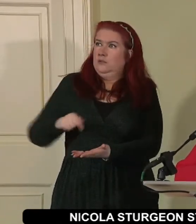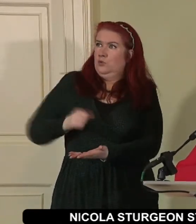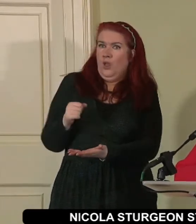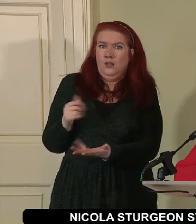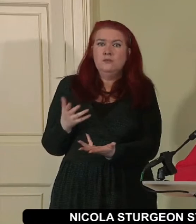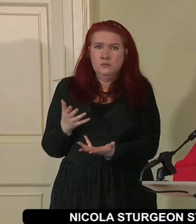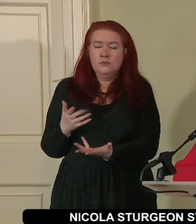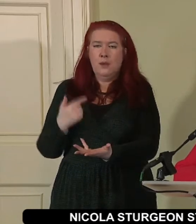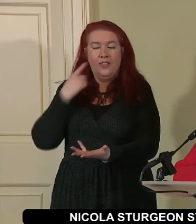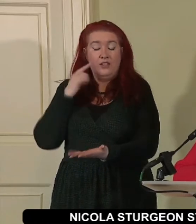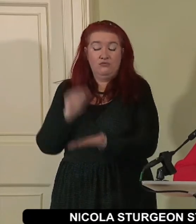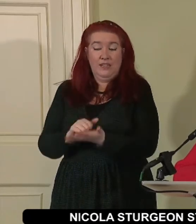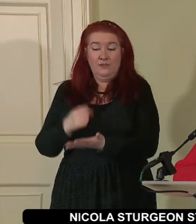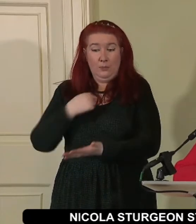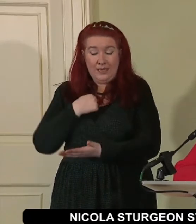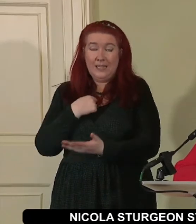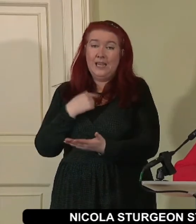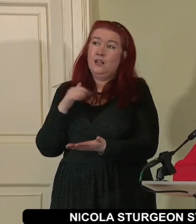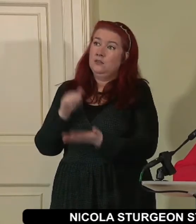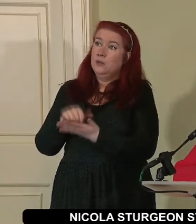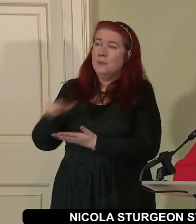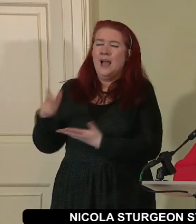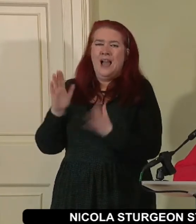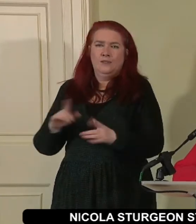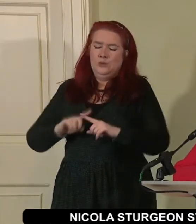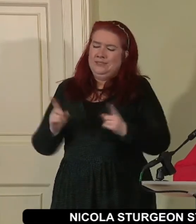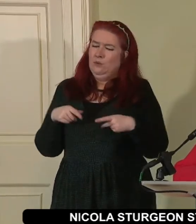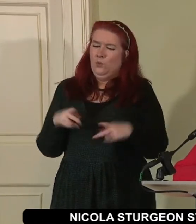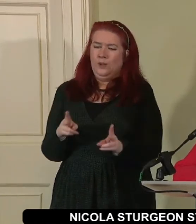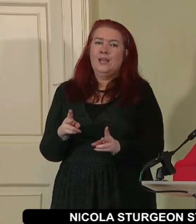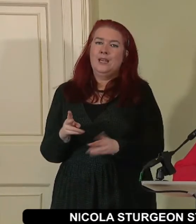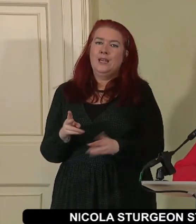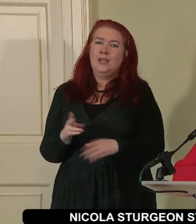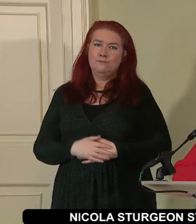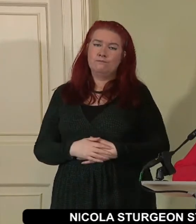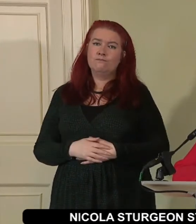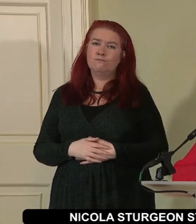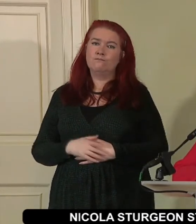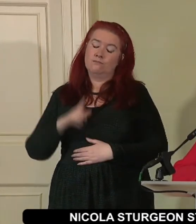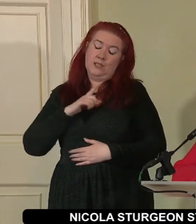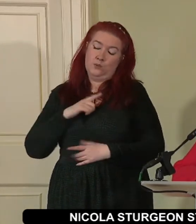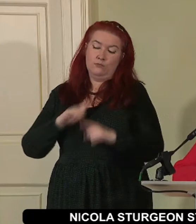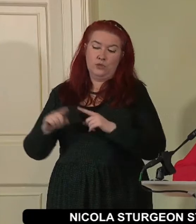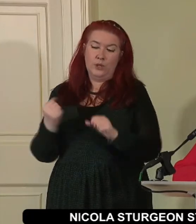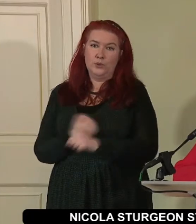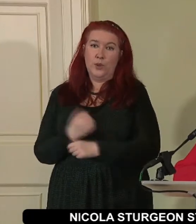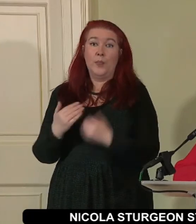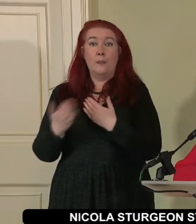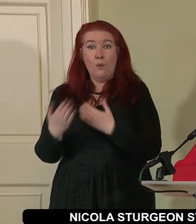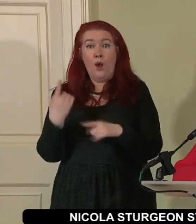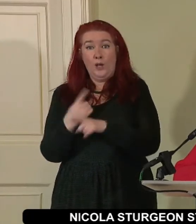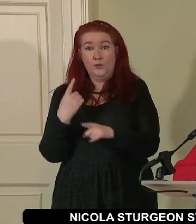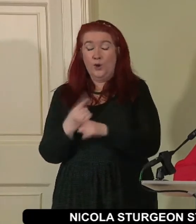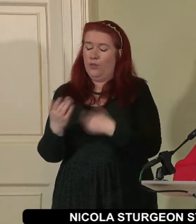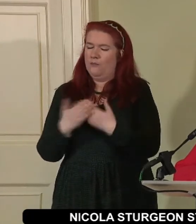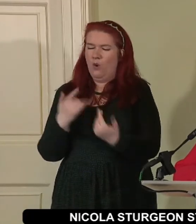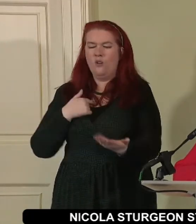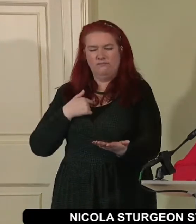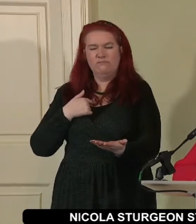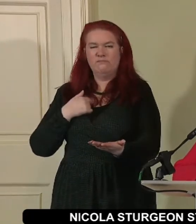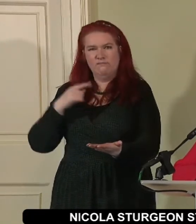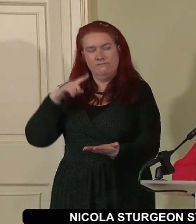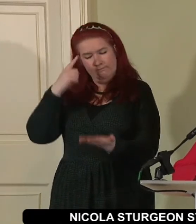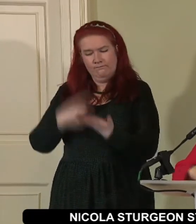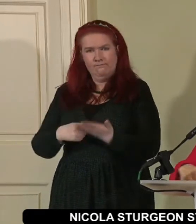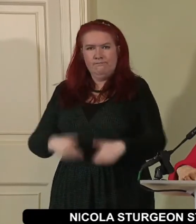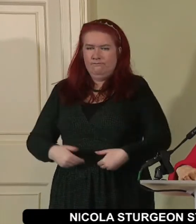and I think it's right for the country, to do that in a different way in future. And that is what I'm seeking to do. And the more I talk, the more convinced I am that this is the